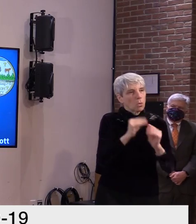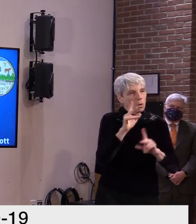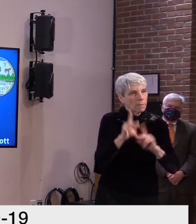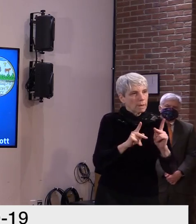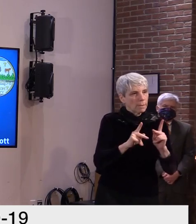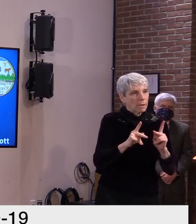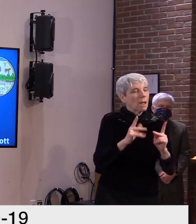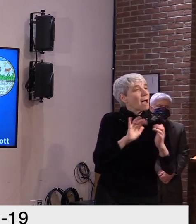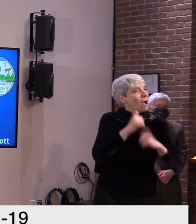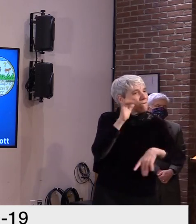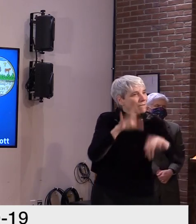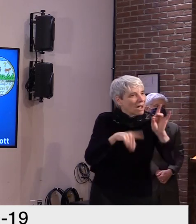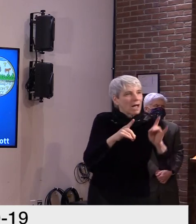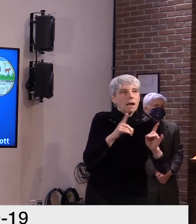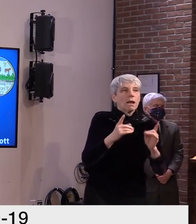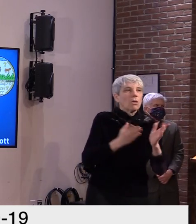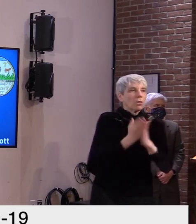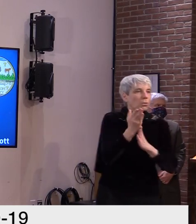campus-wide testing.